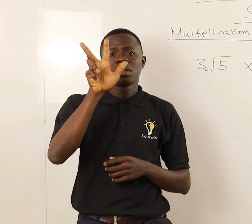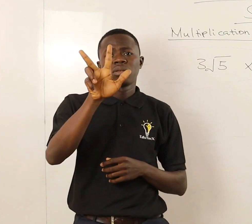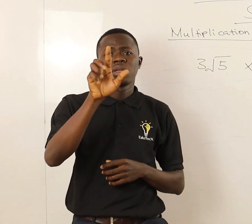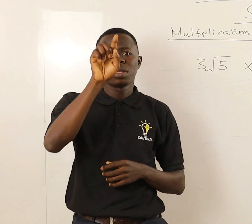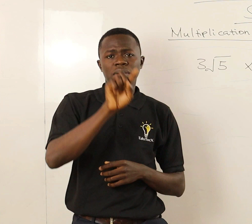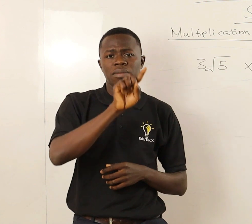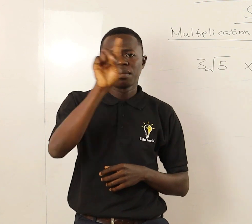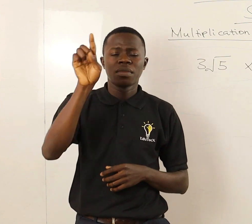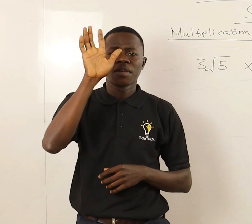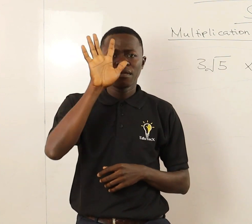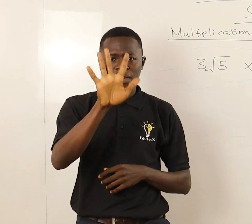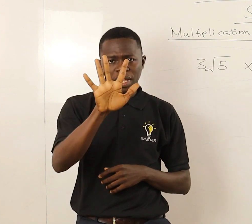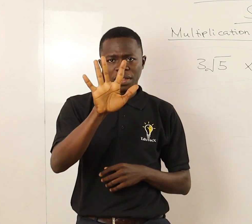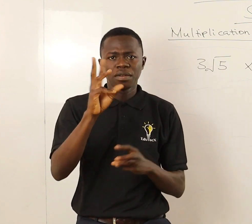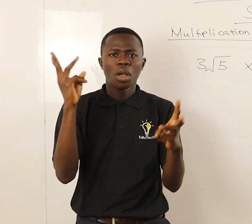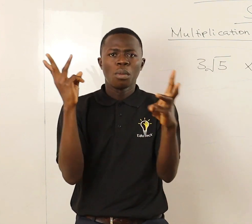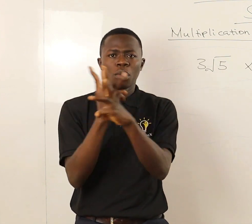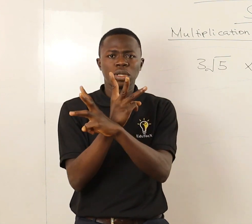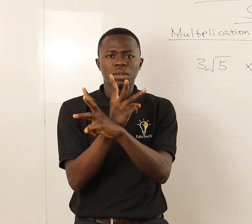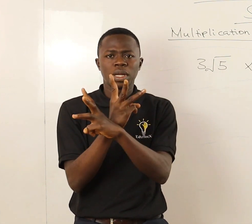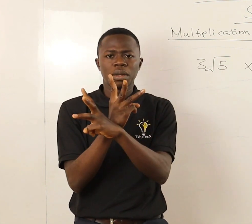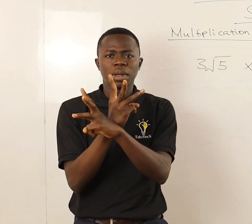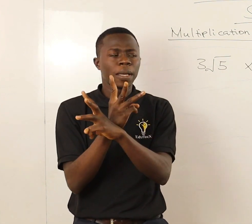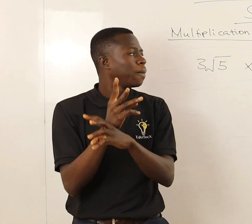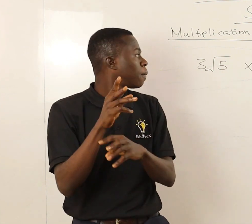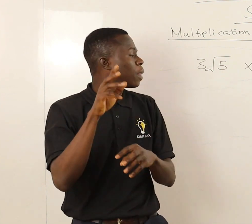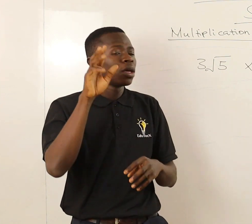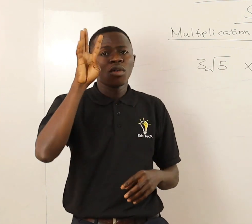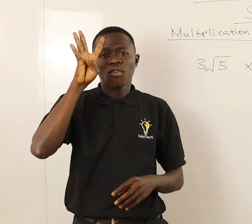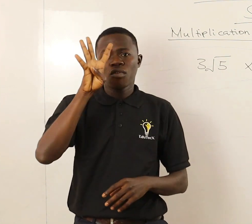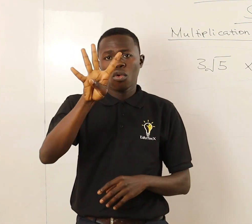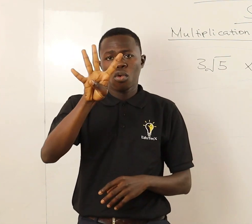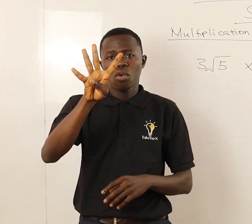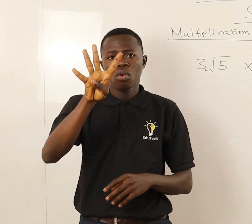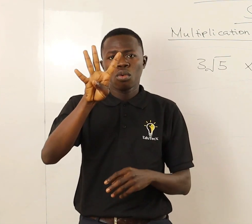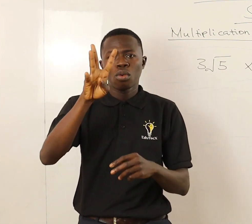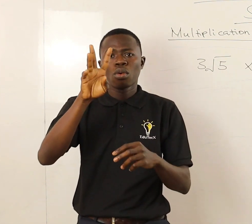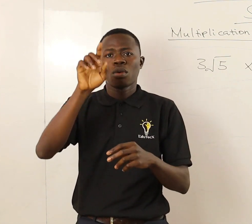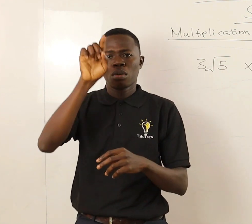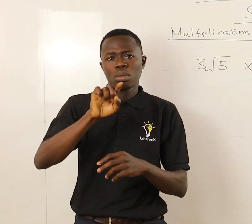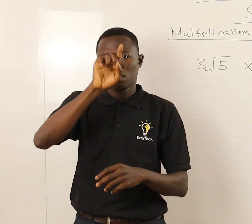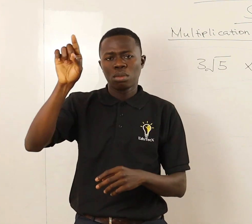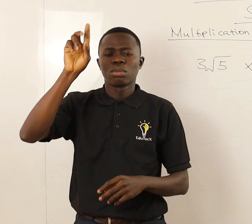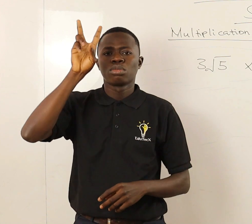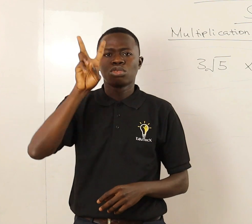So let's take our time. The number outside the square root sign, 3.